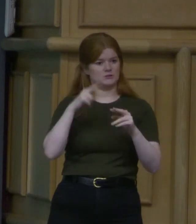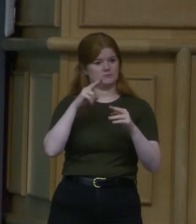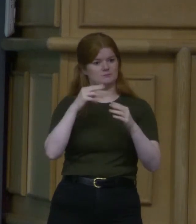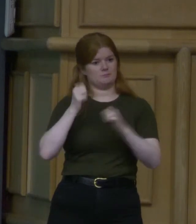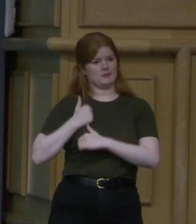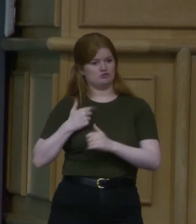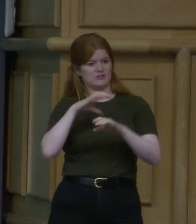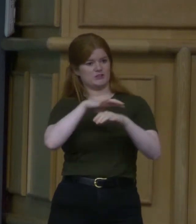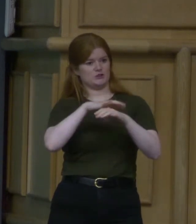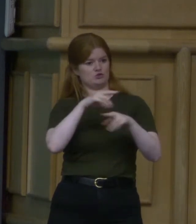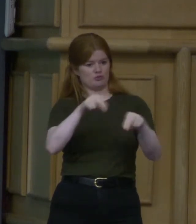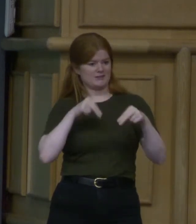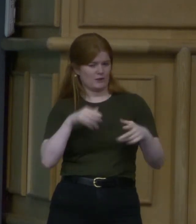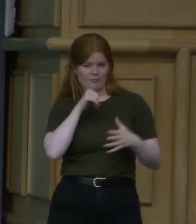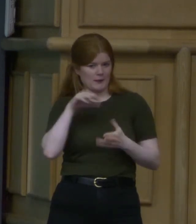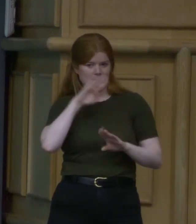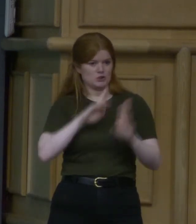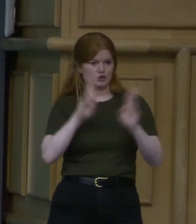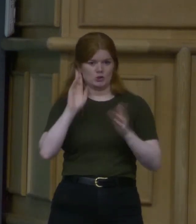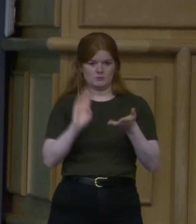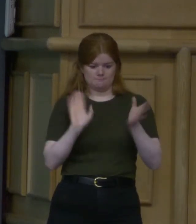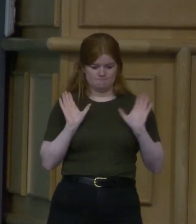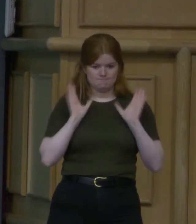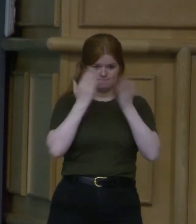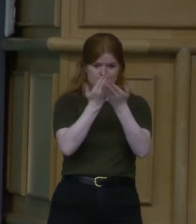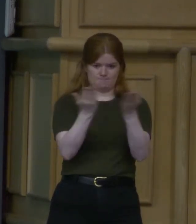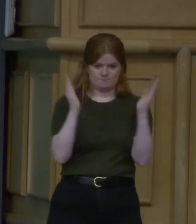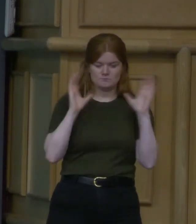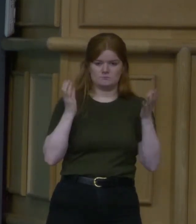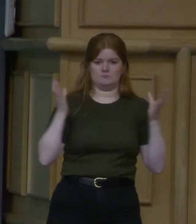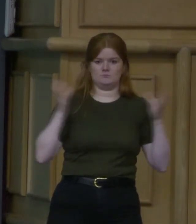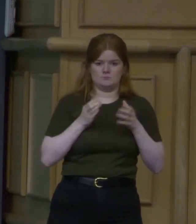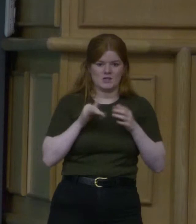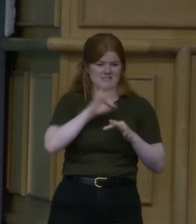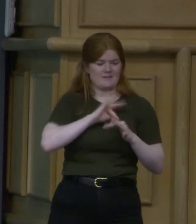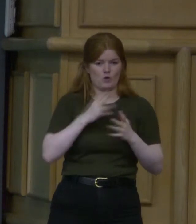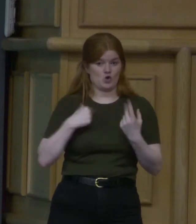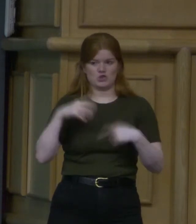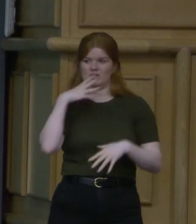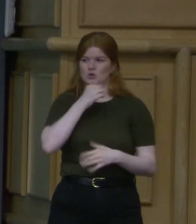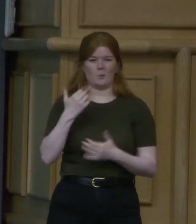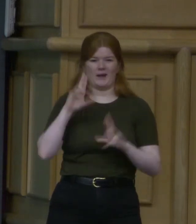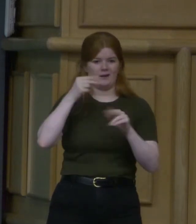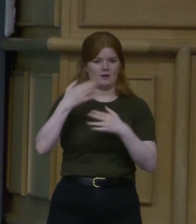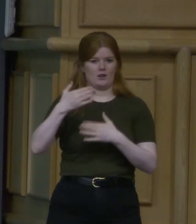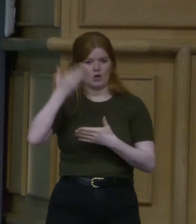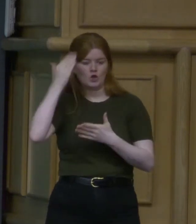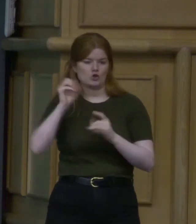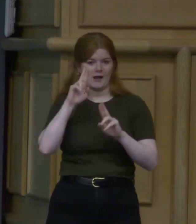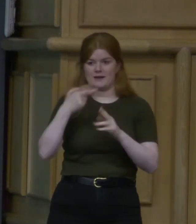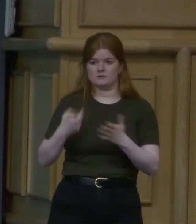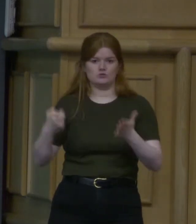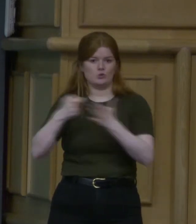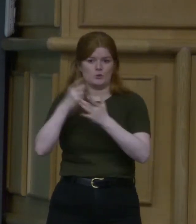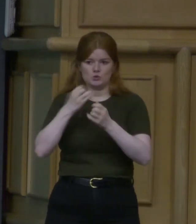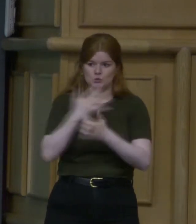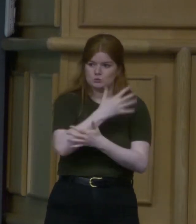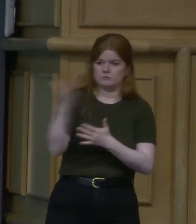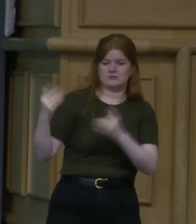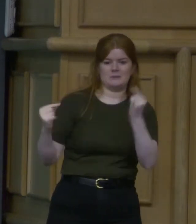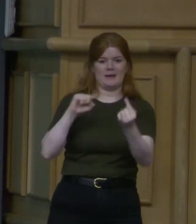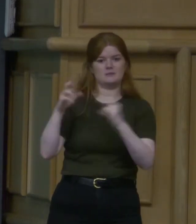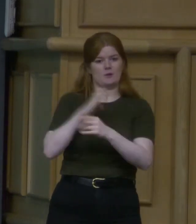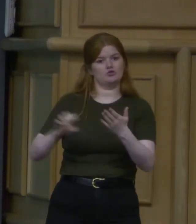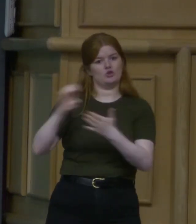neutrality did not mean that we should isolate ourselves or assume we have nothing to learn from or contribute to the wider debate